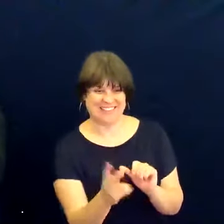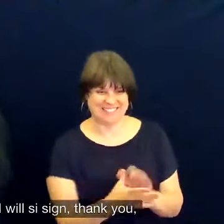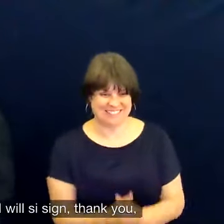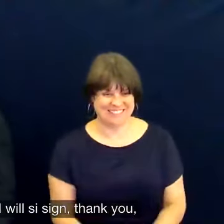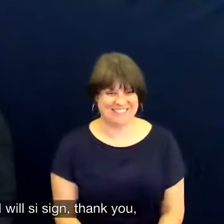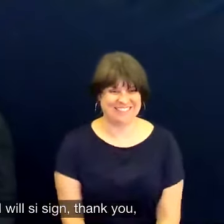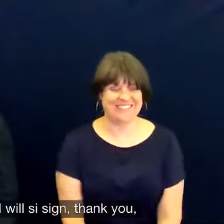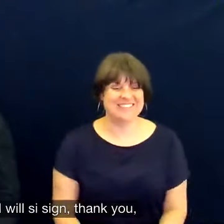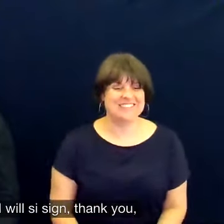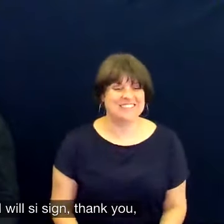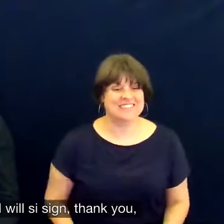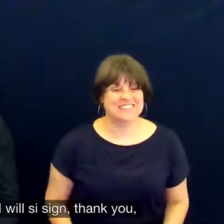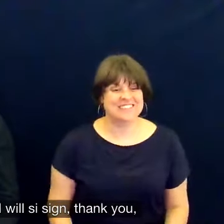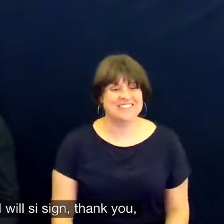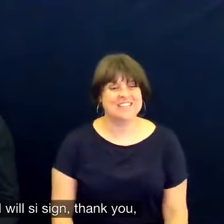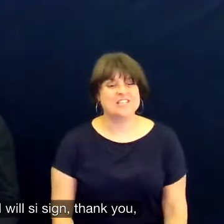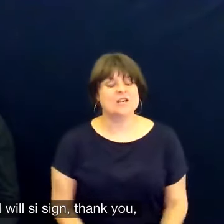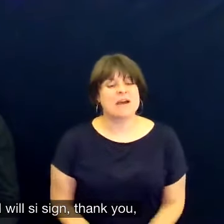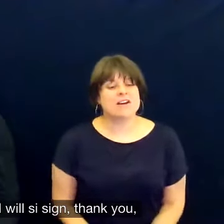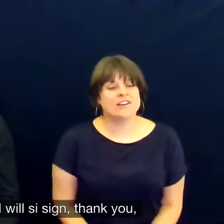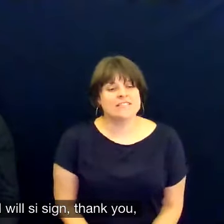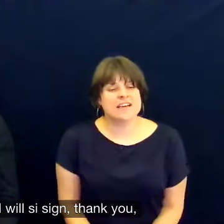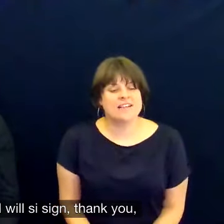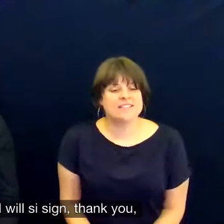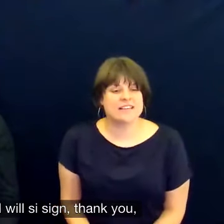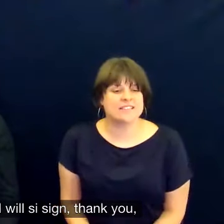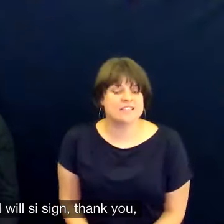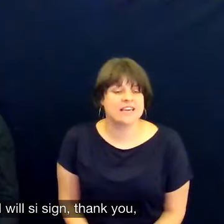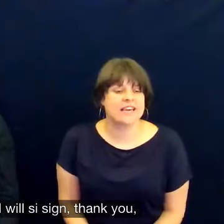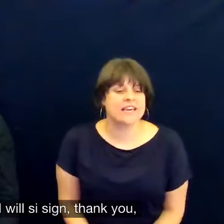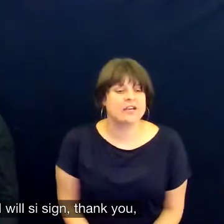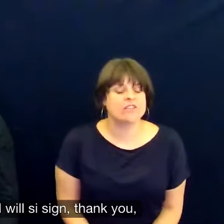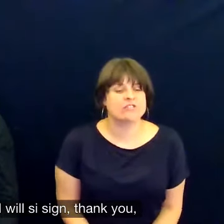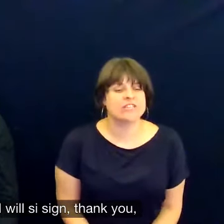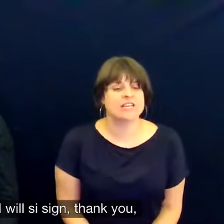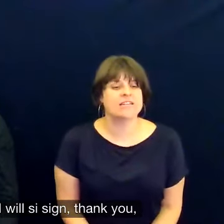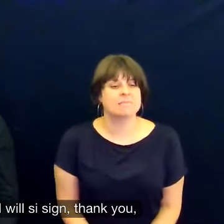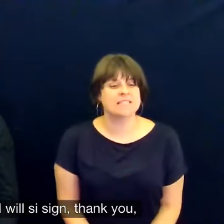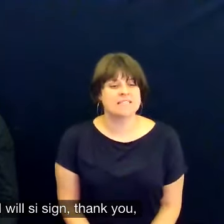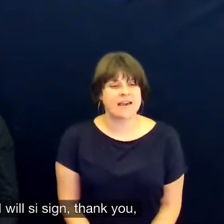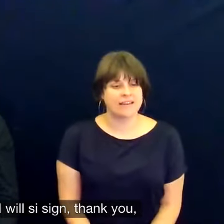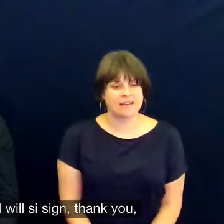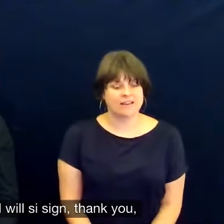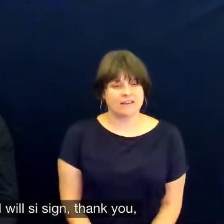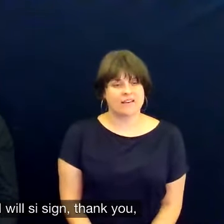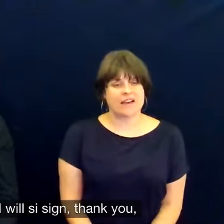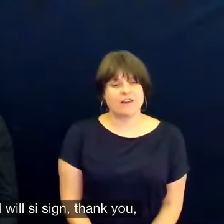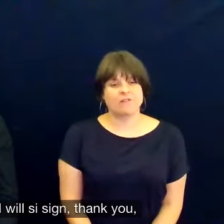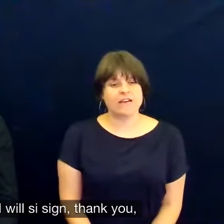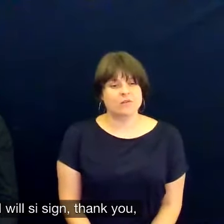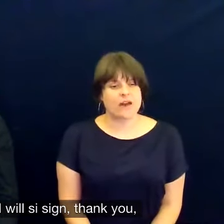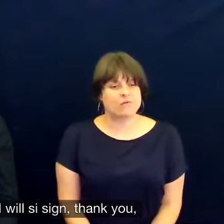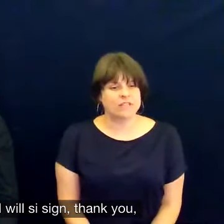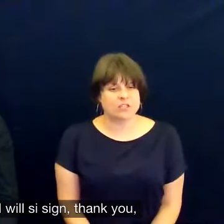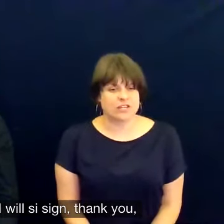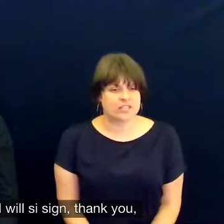That's all right. Yep, go So Carol. Meredith sent the registration last Monday, and I